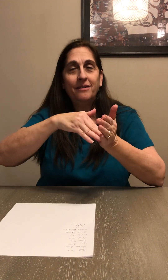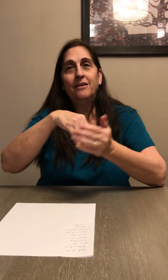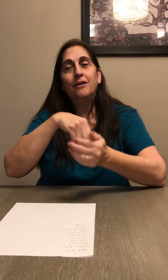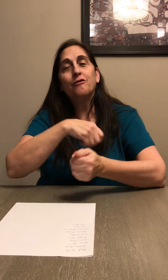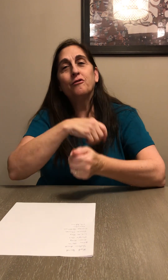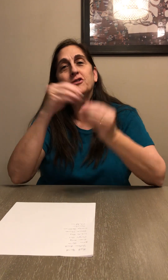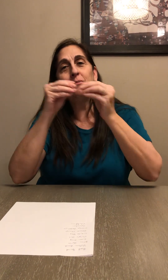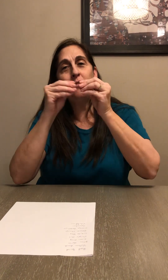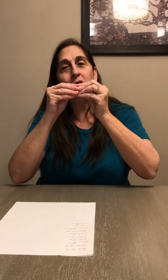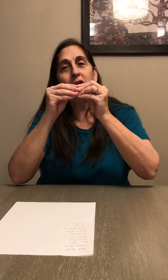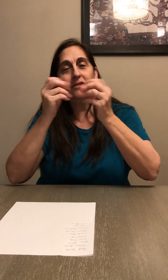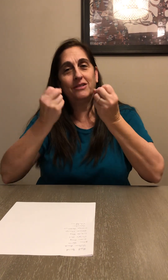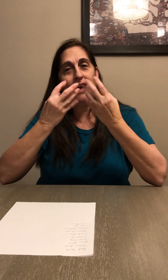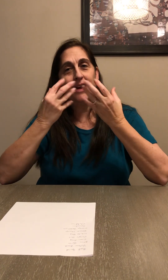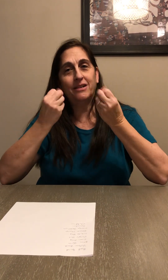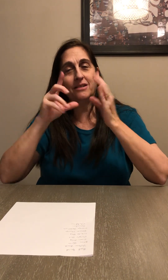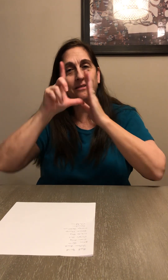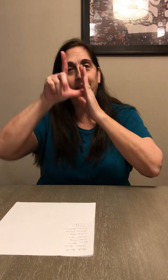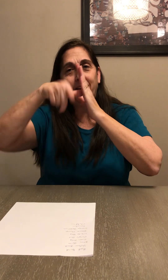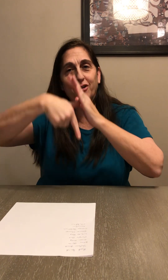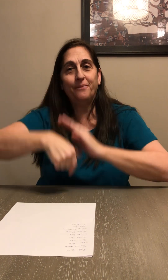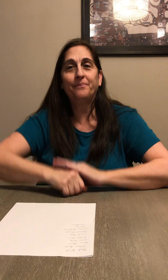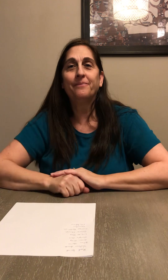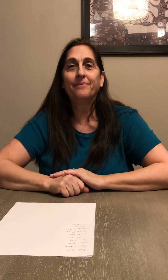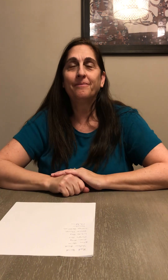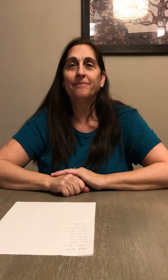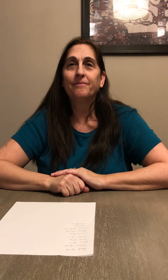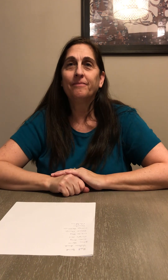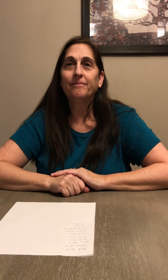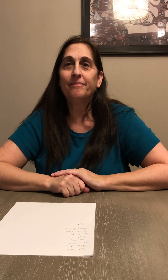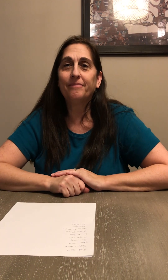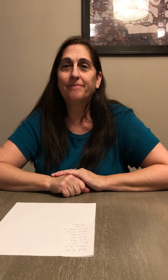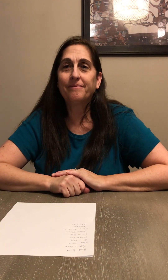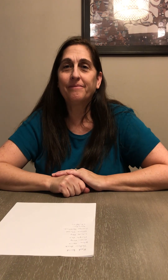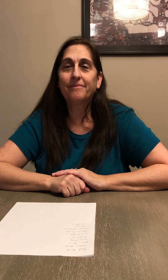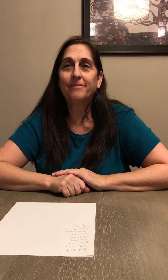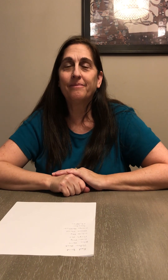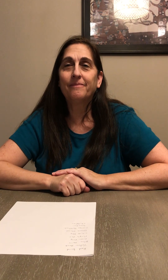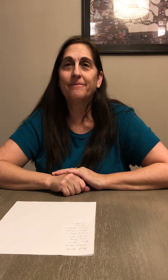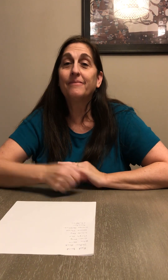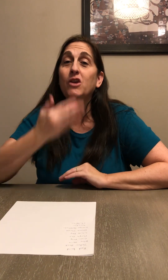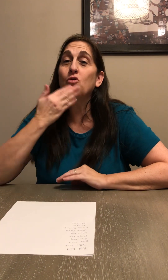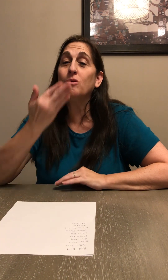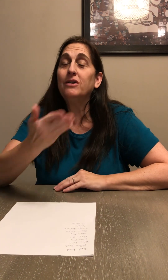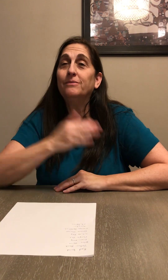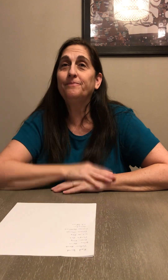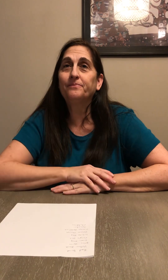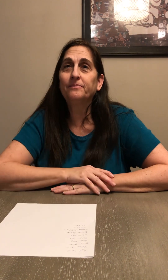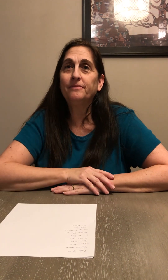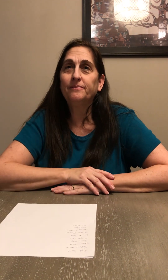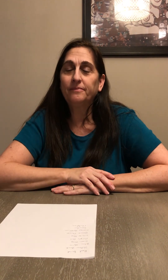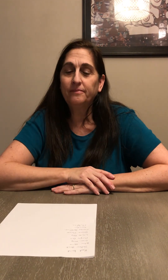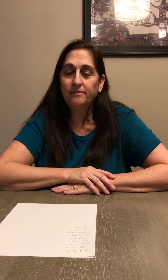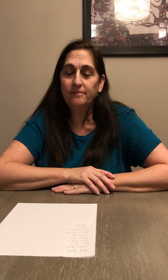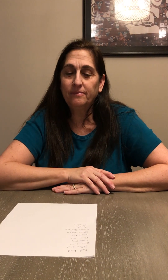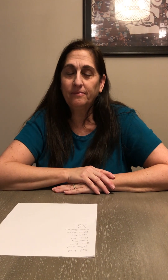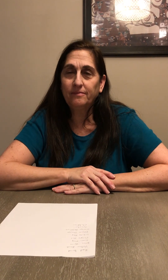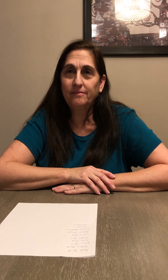for some more signs later. Thank you, Mrs. Guryn. The You're one welcome. sign we were wondering